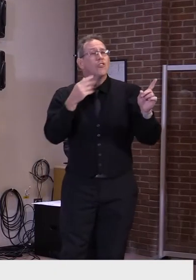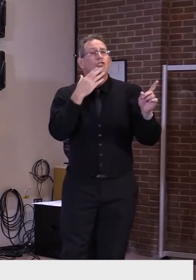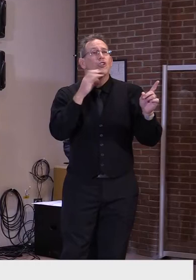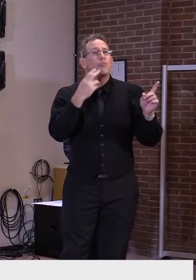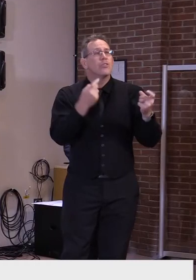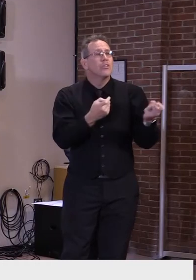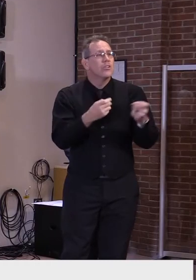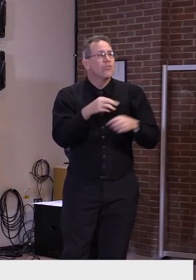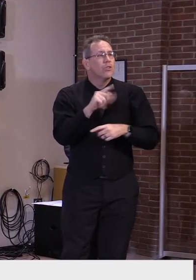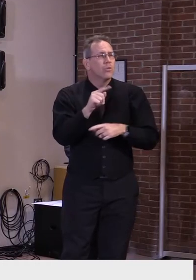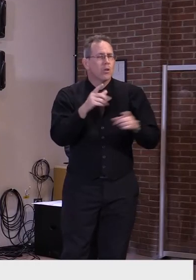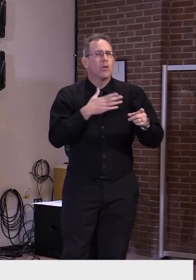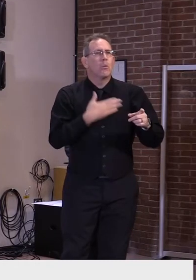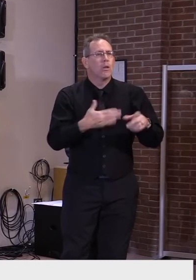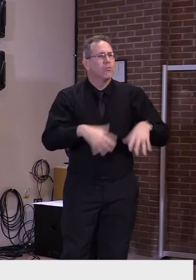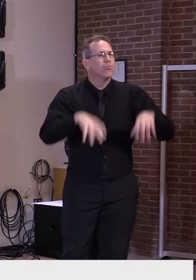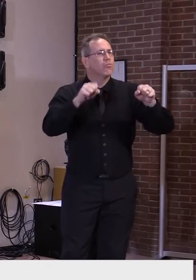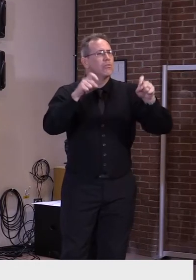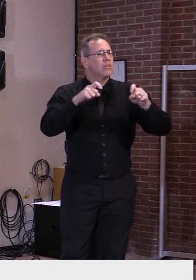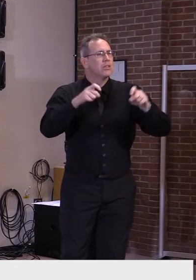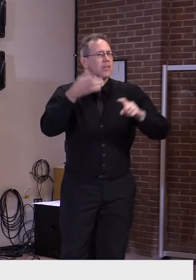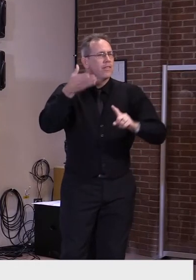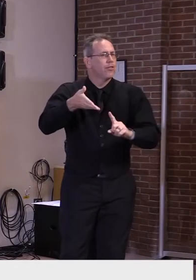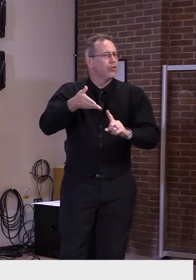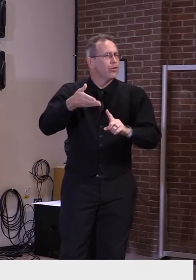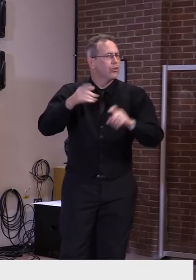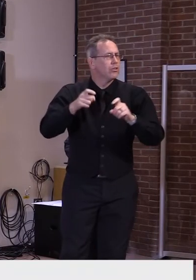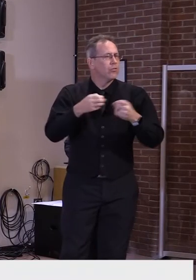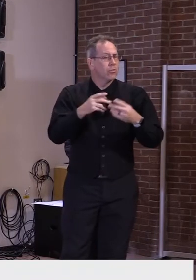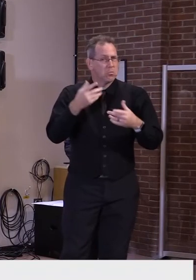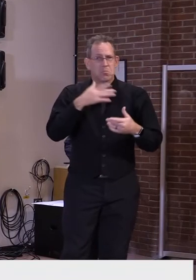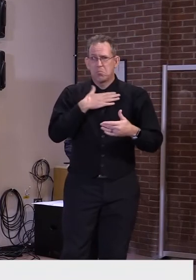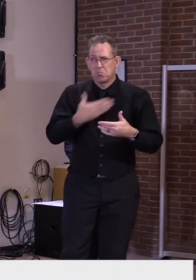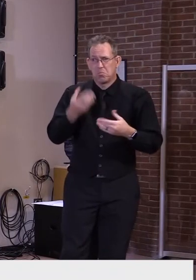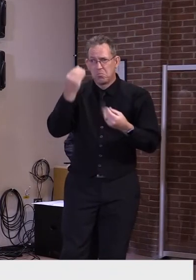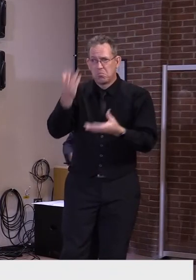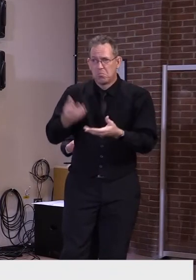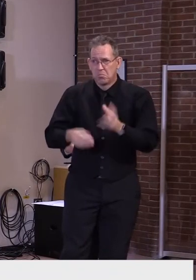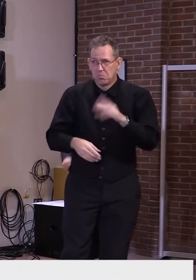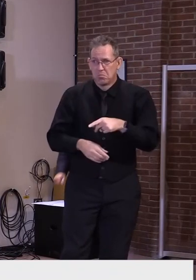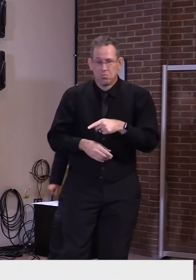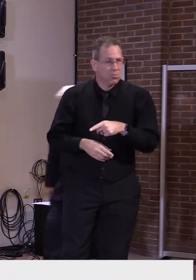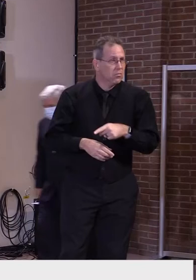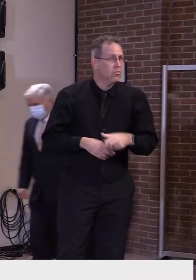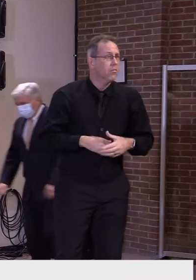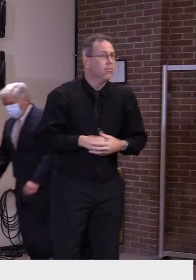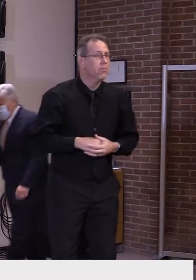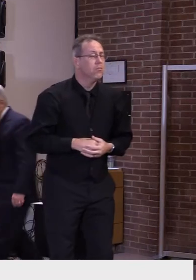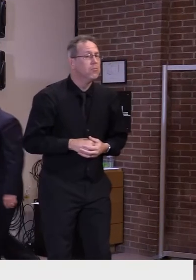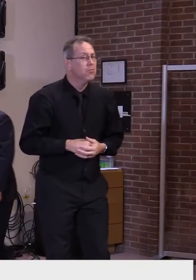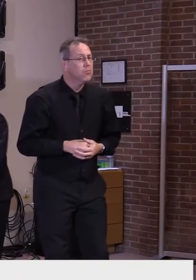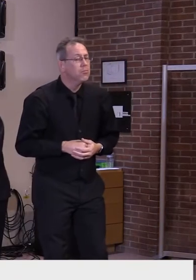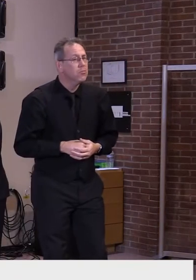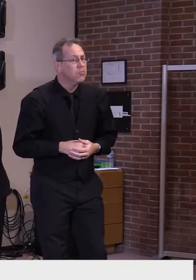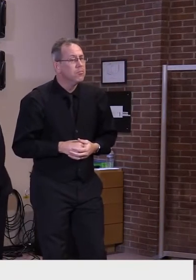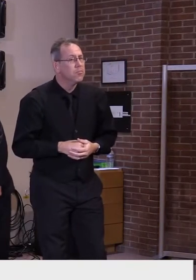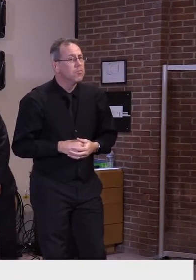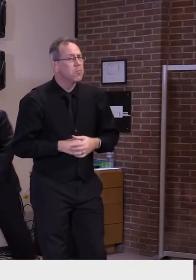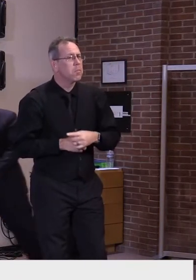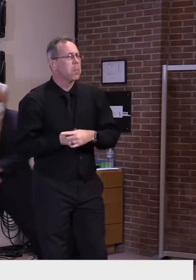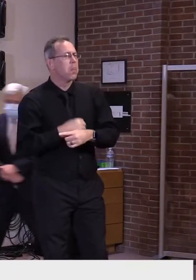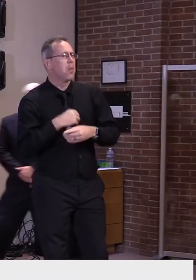in Warren on the Sugarbush Access Road. Is that a possibility? I'll let Secretary Smith answer, but again, I